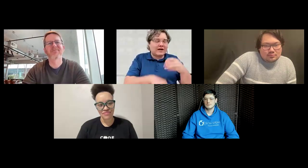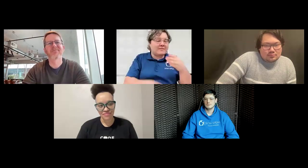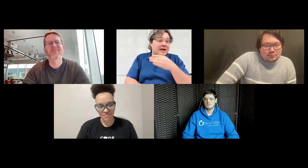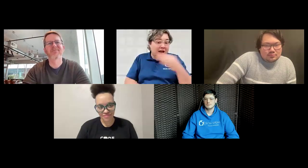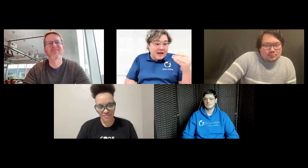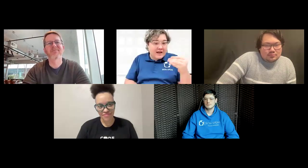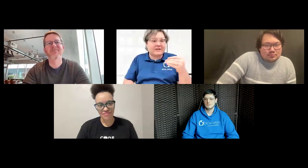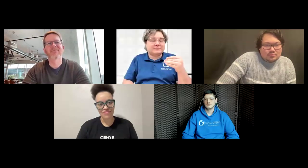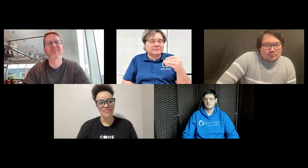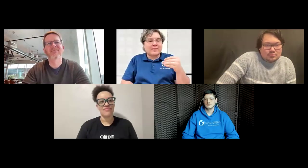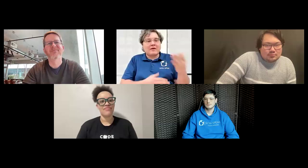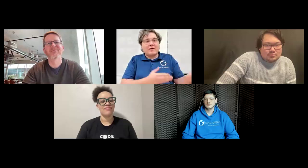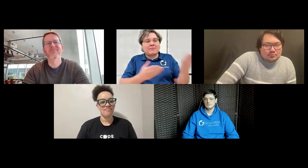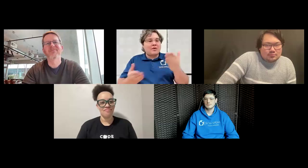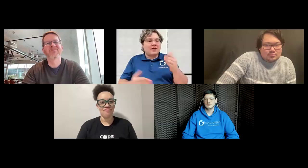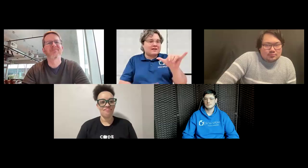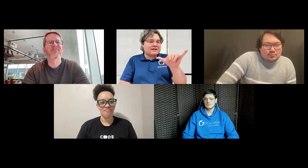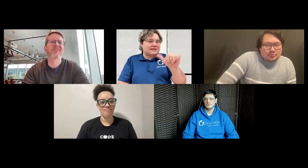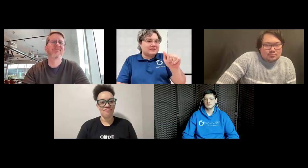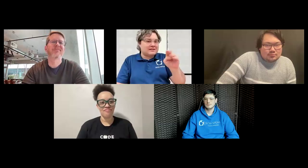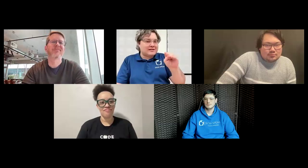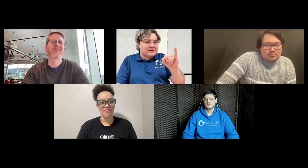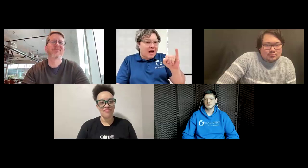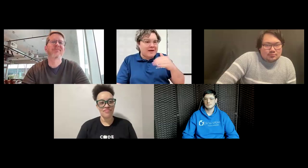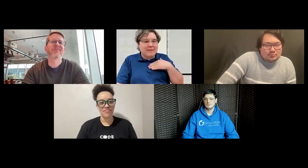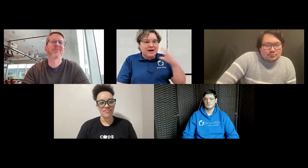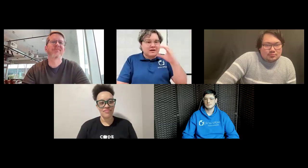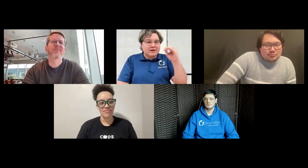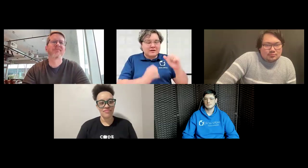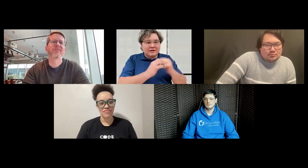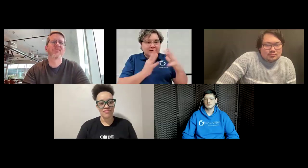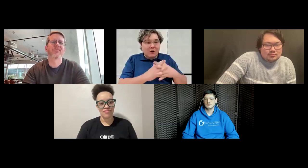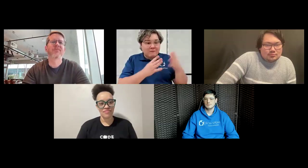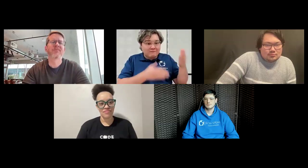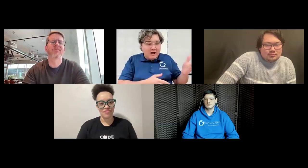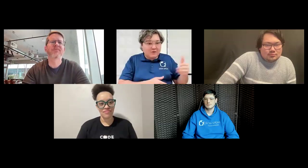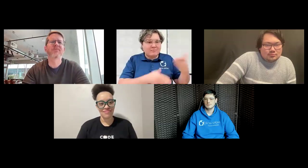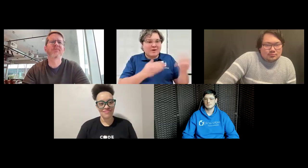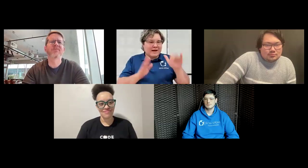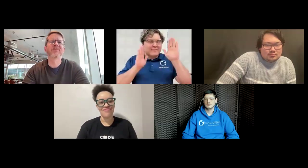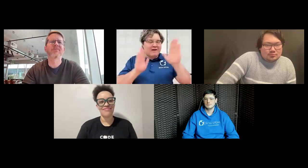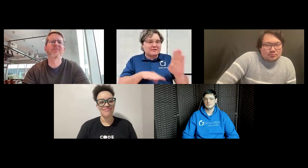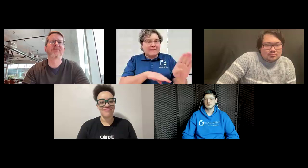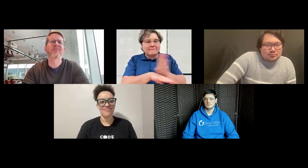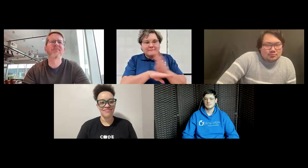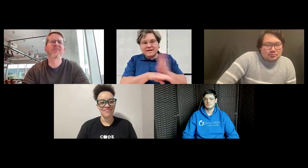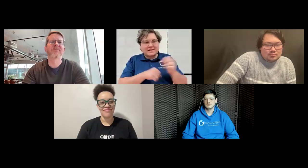Growing with the feedback at that time. And then we also brought my co-founder into the